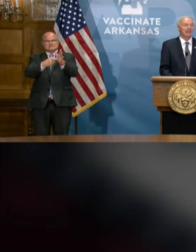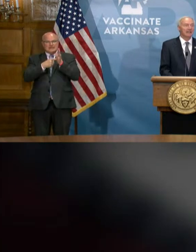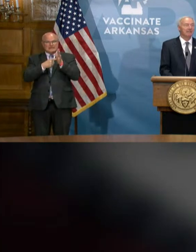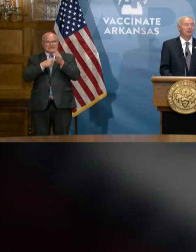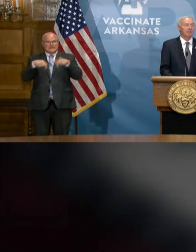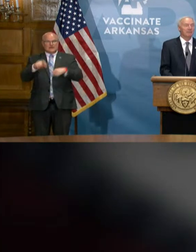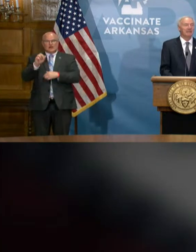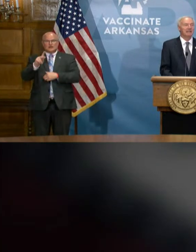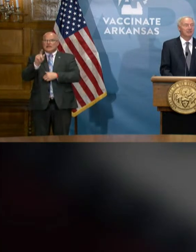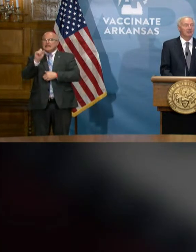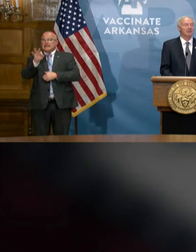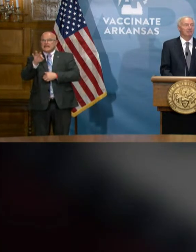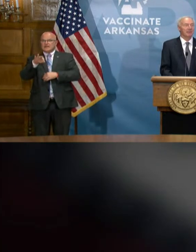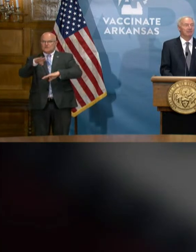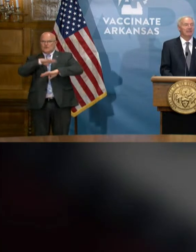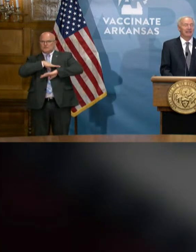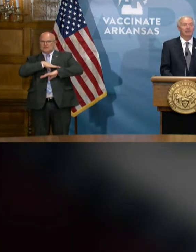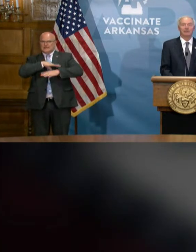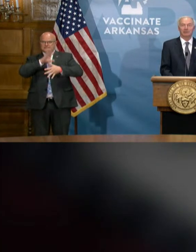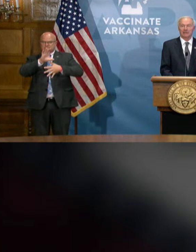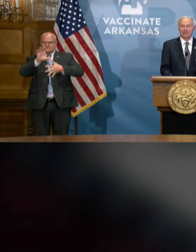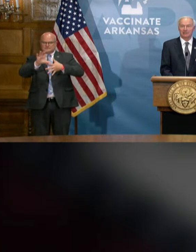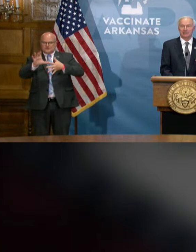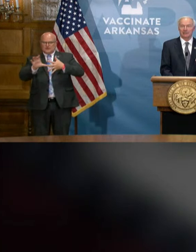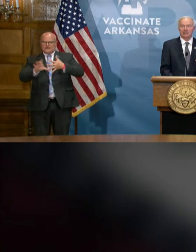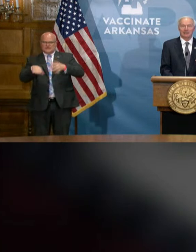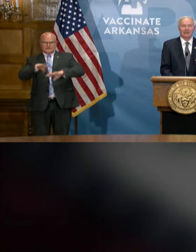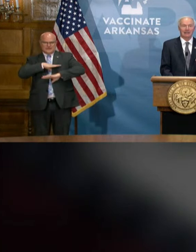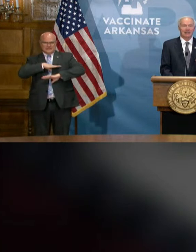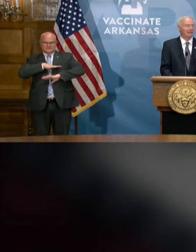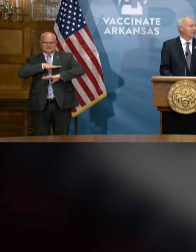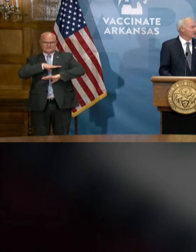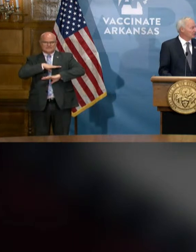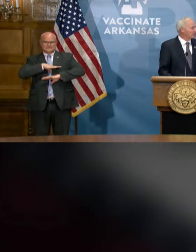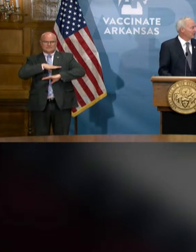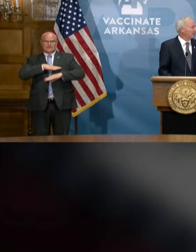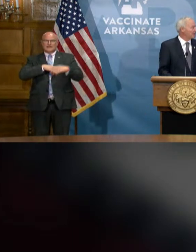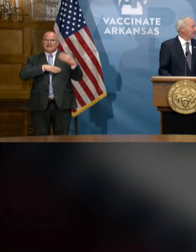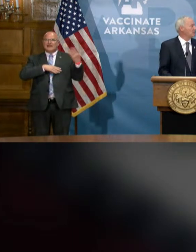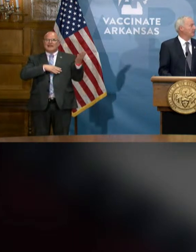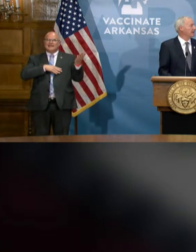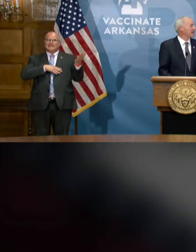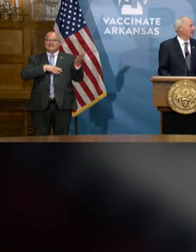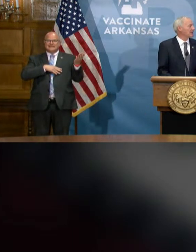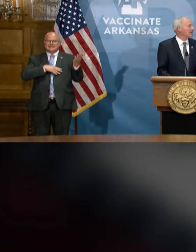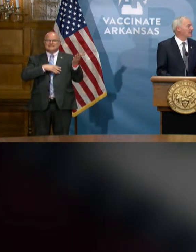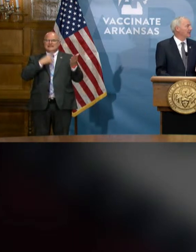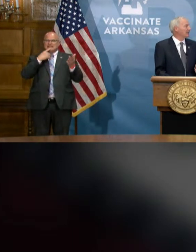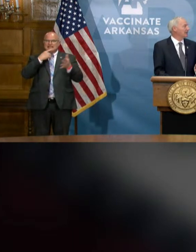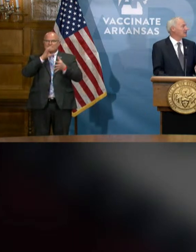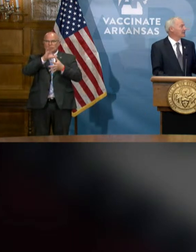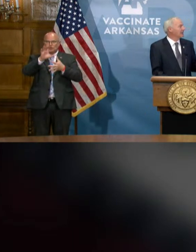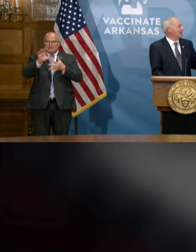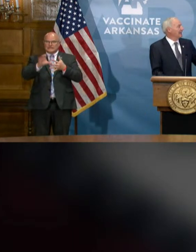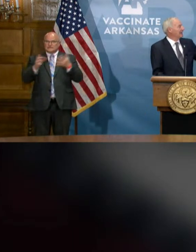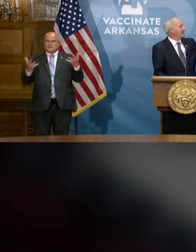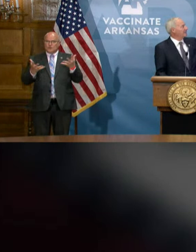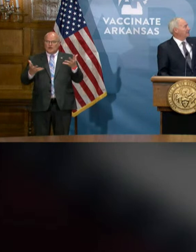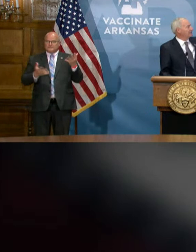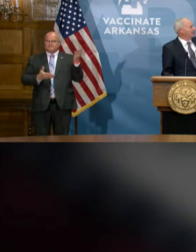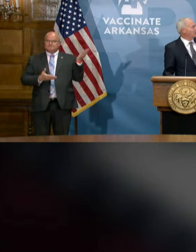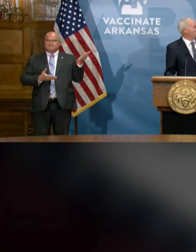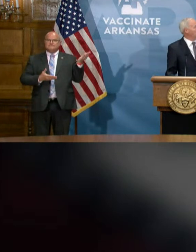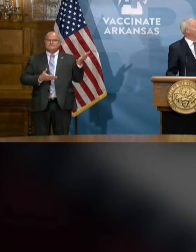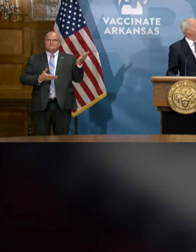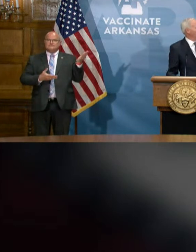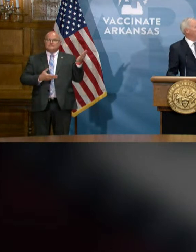Arkansas if we meet certain public health criteria. And this just reiterates what that criteria is. And